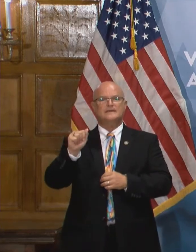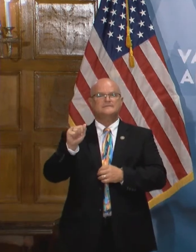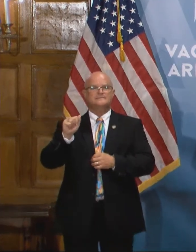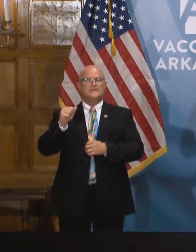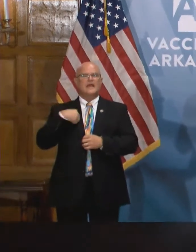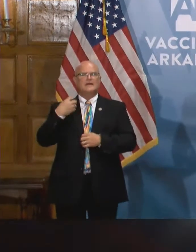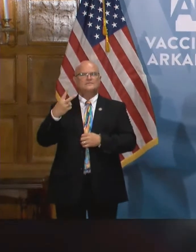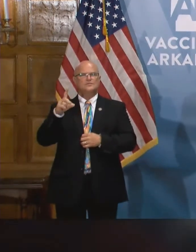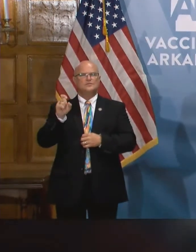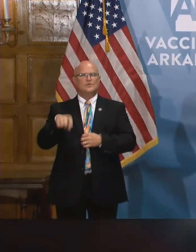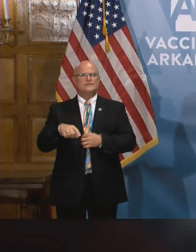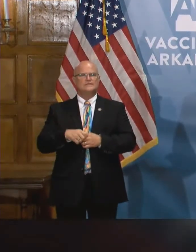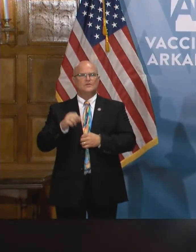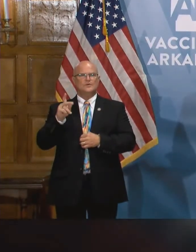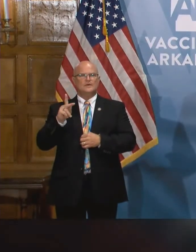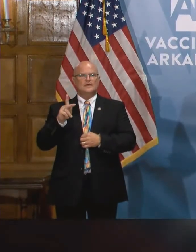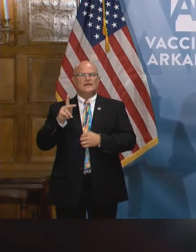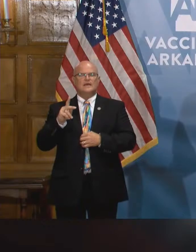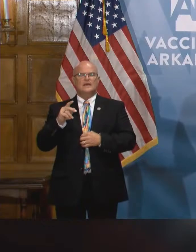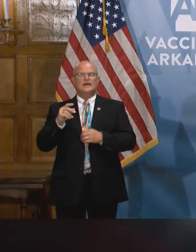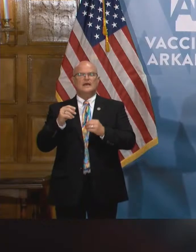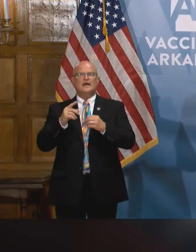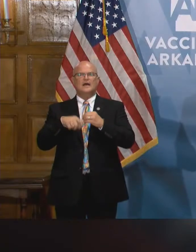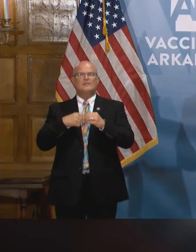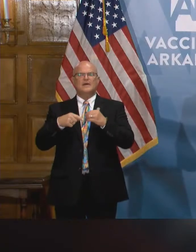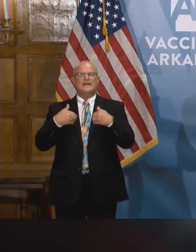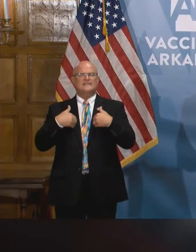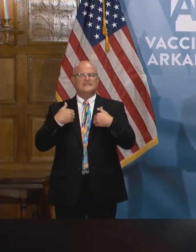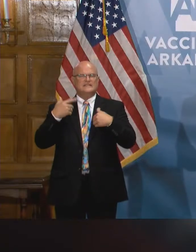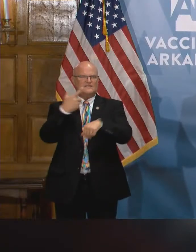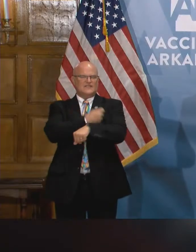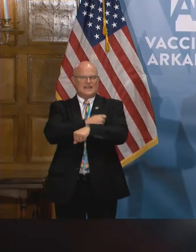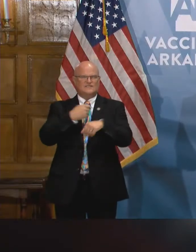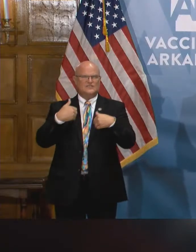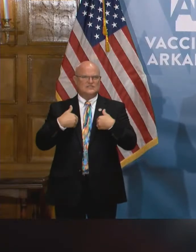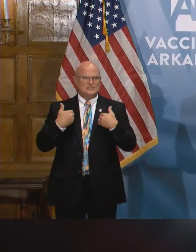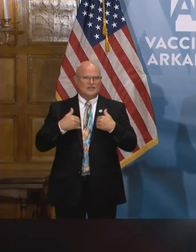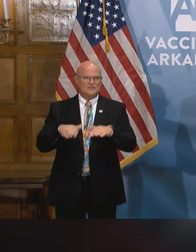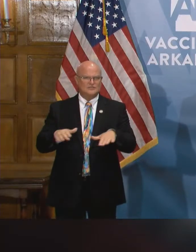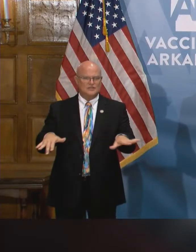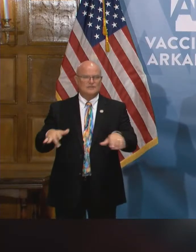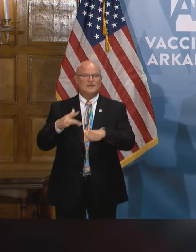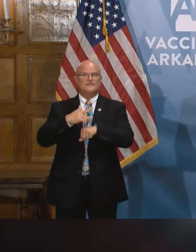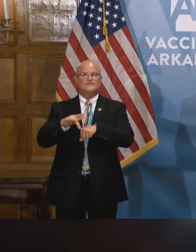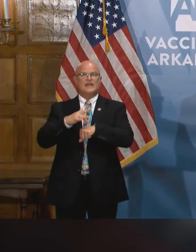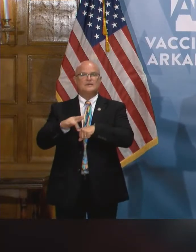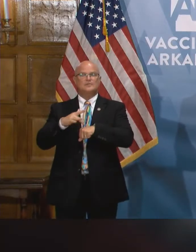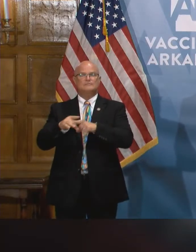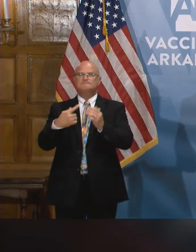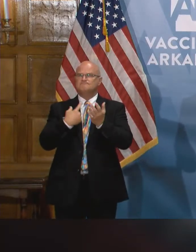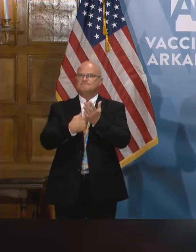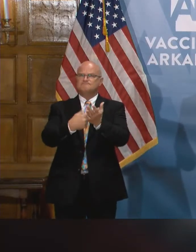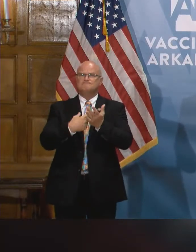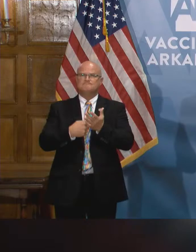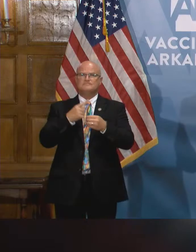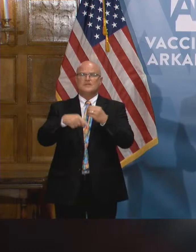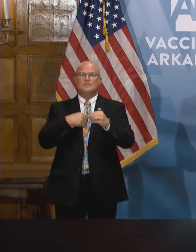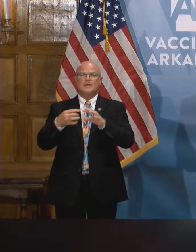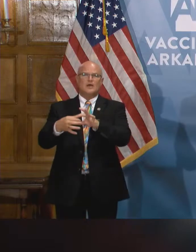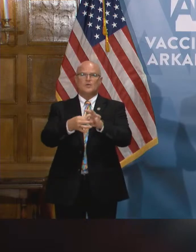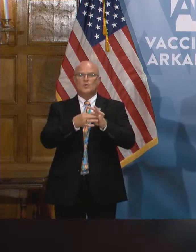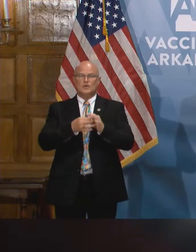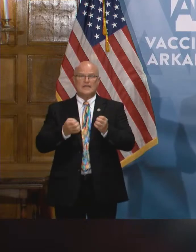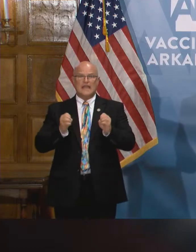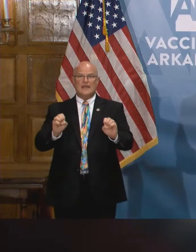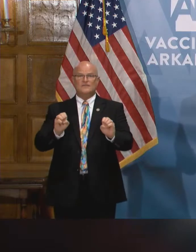two questions. My first one is we're talking about vaccines for younger kids potentially becoming available. Are there any discussions so far about coordinated efforts